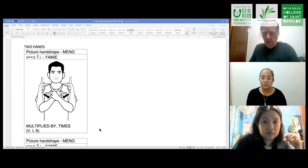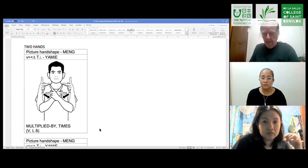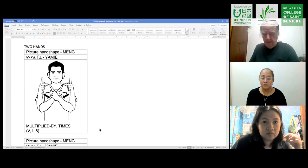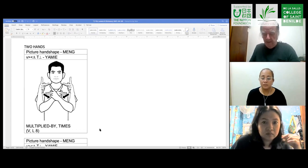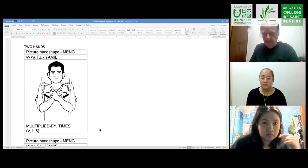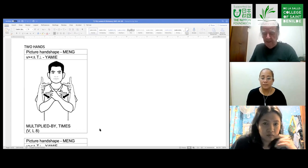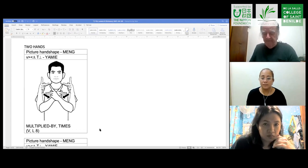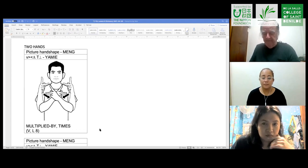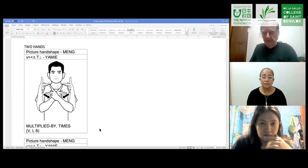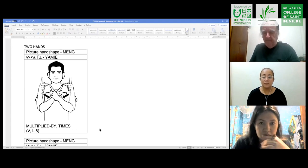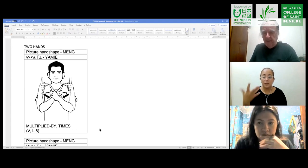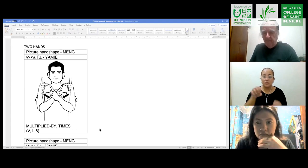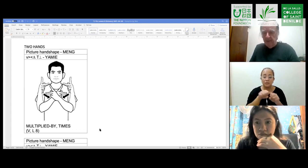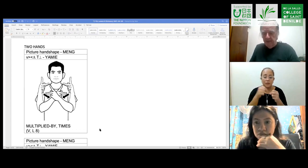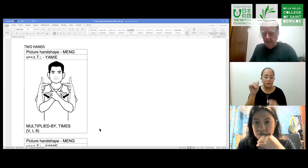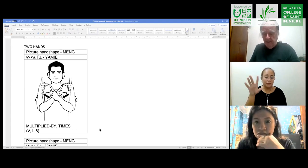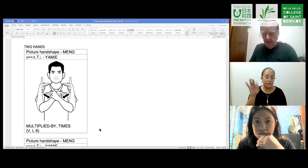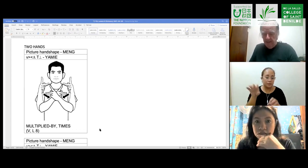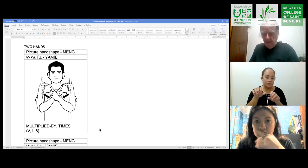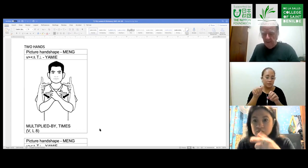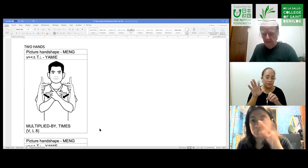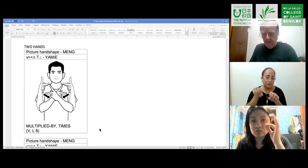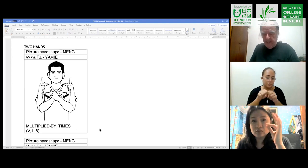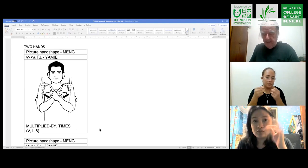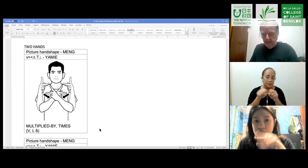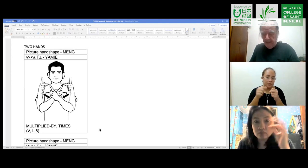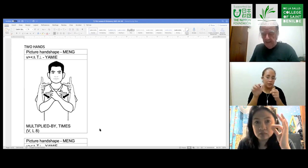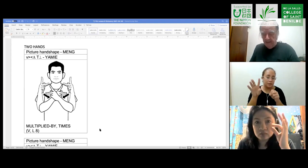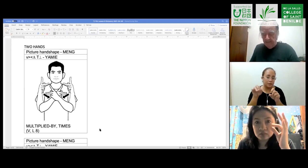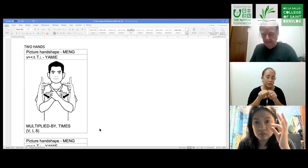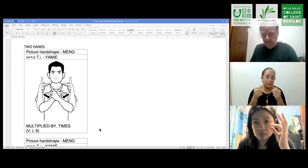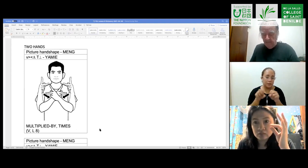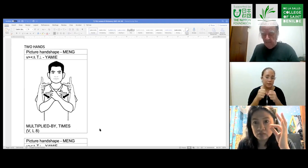Okay, so Sure. let's take a 15-minute break. So come back at